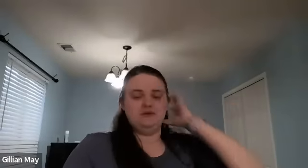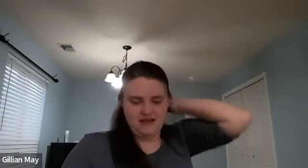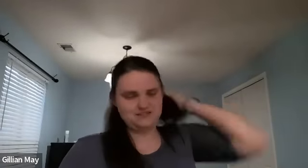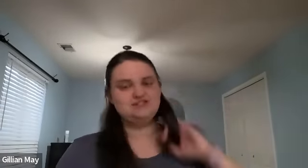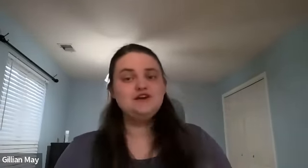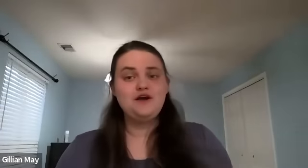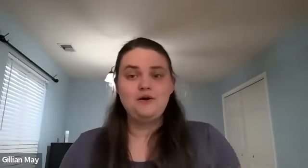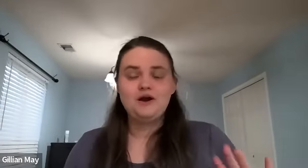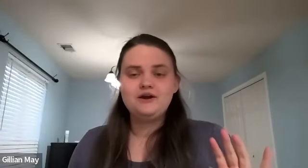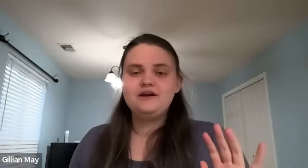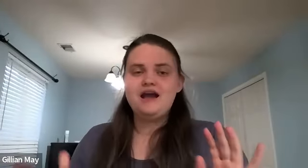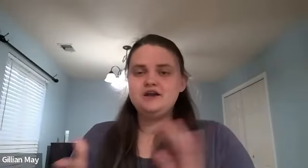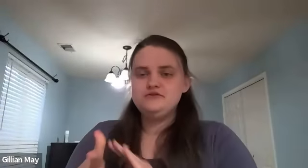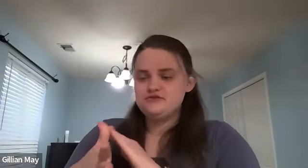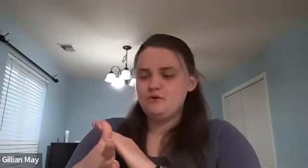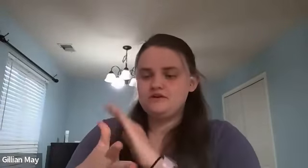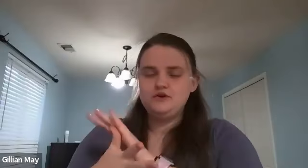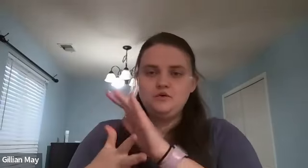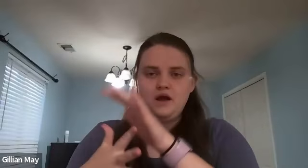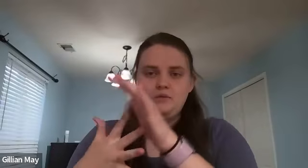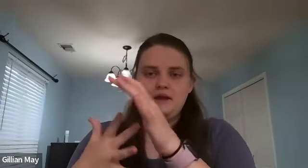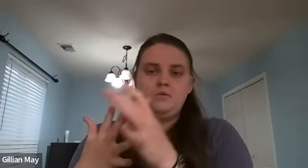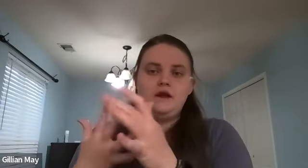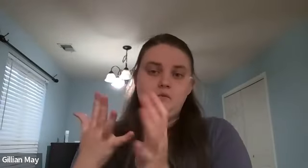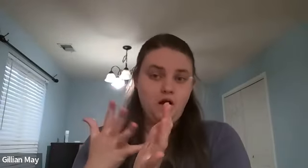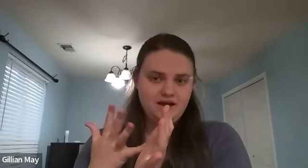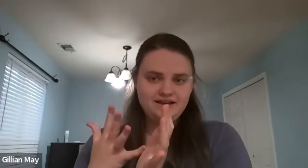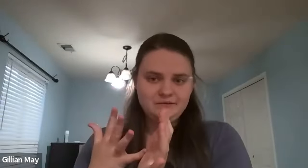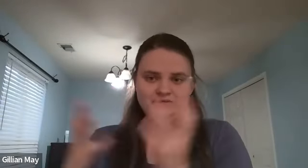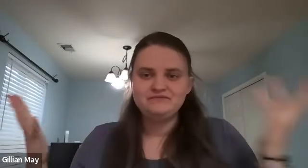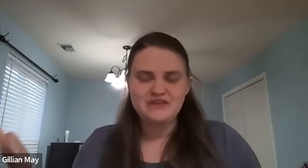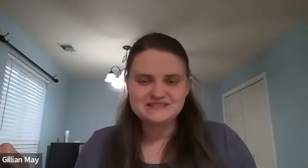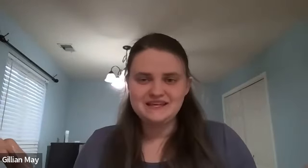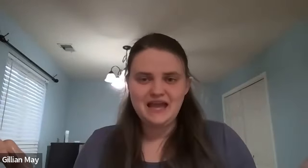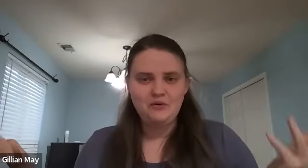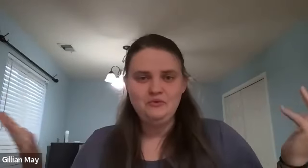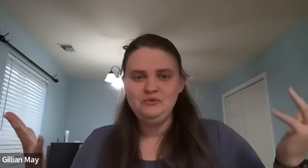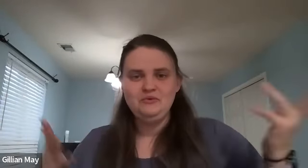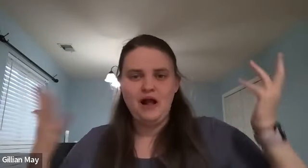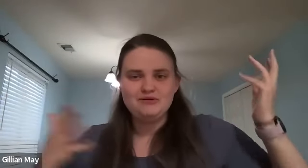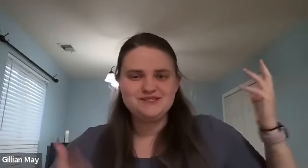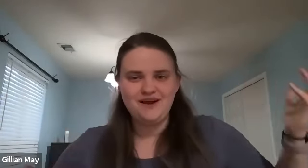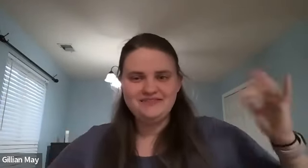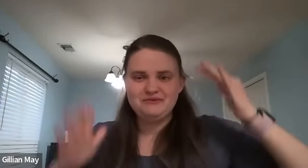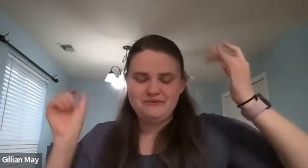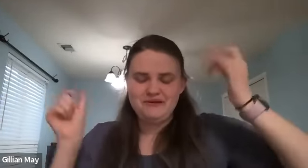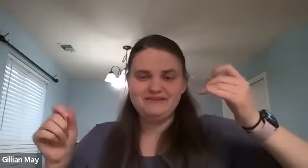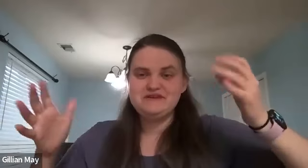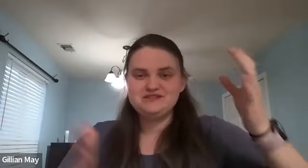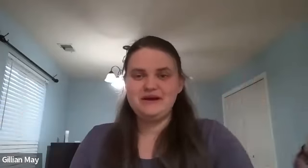Okay, so I go through the order of who, what, when, where, why. That's like how I was taught in the repetitiveness. So like